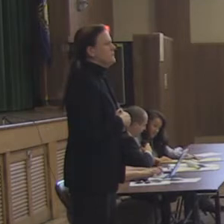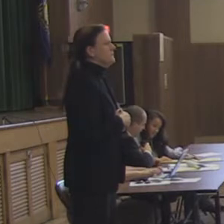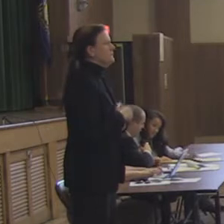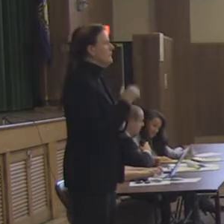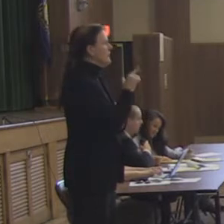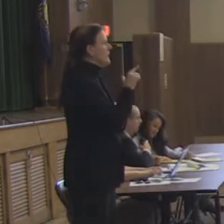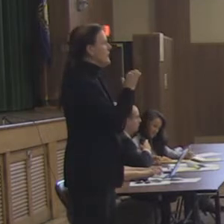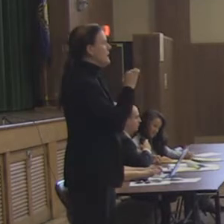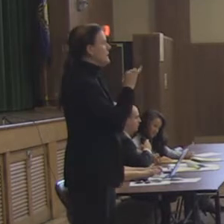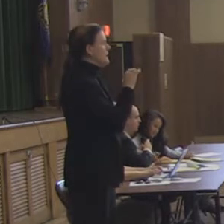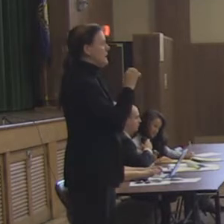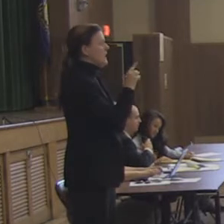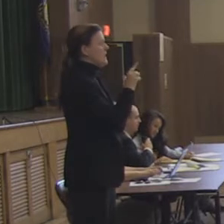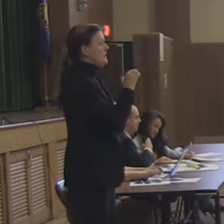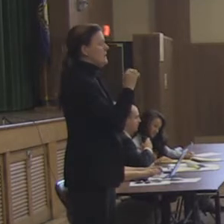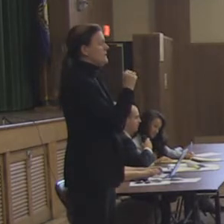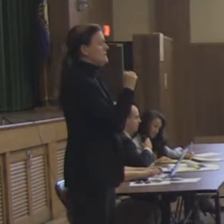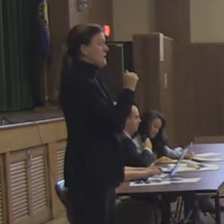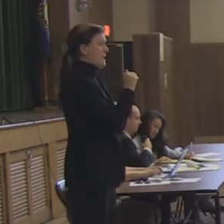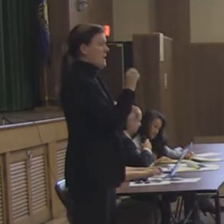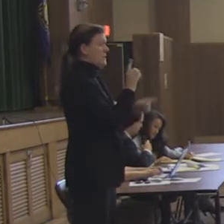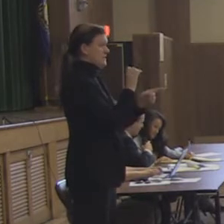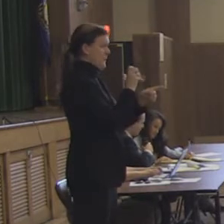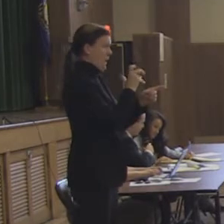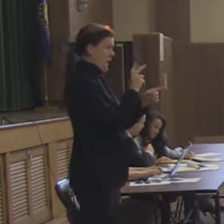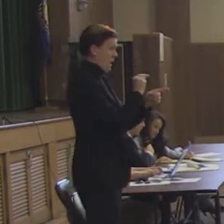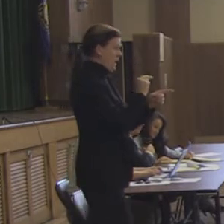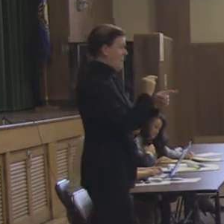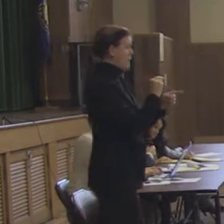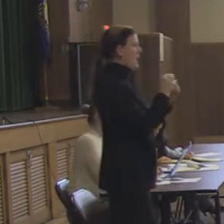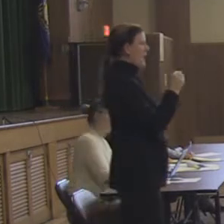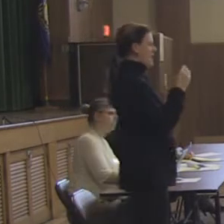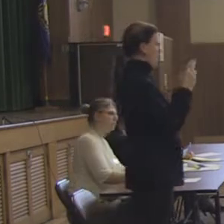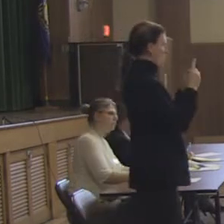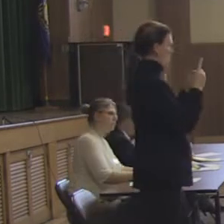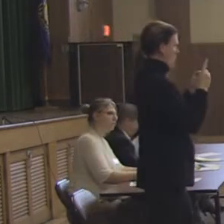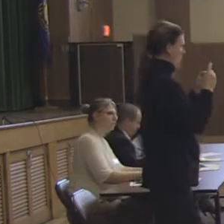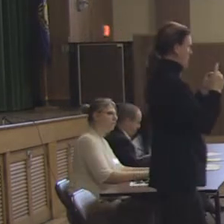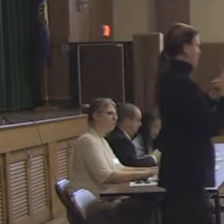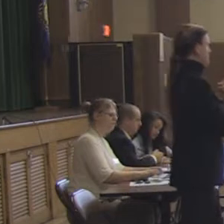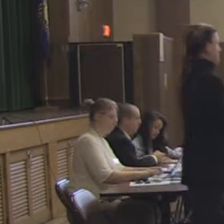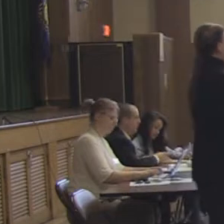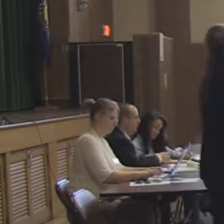Lisa Demon up next. And one more after her.